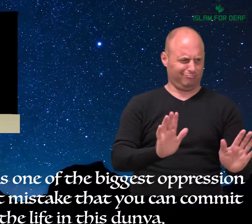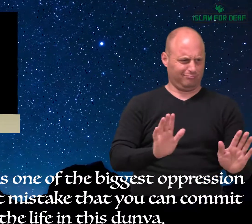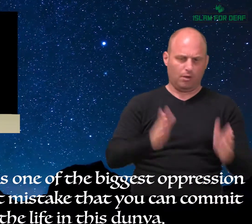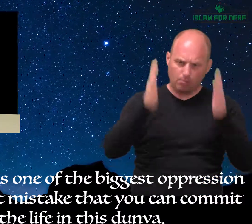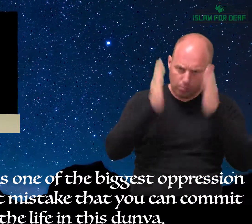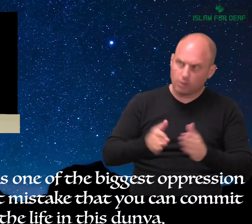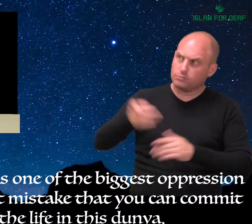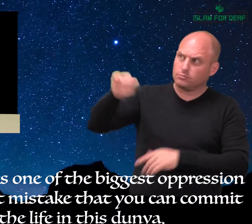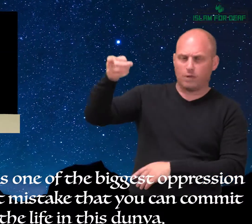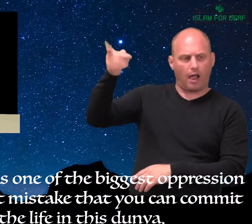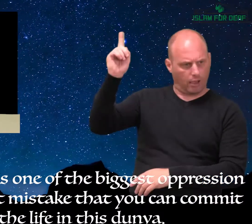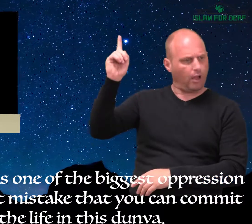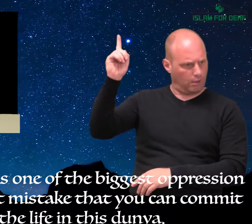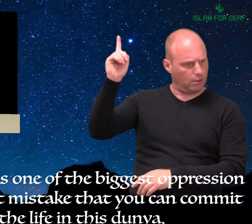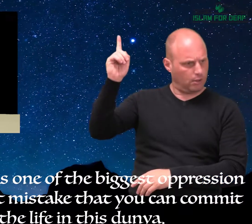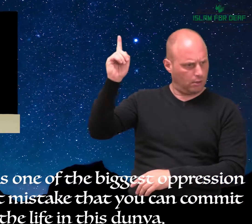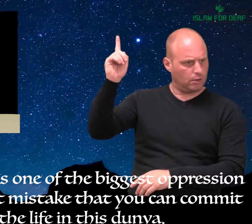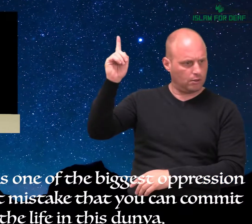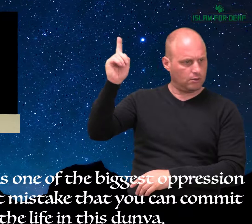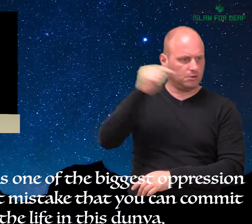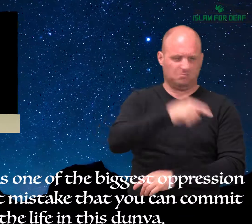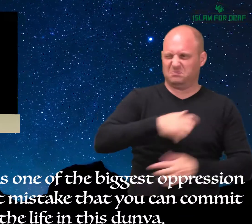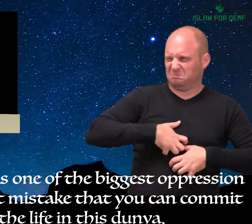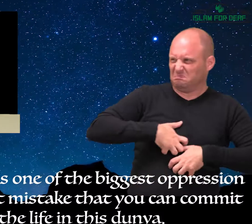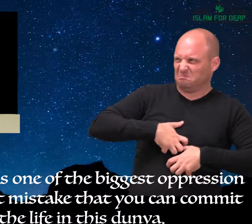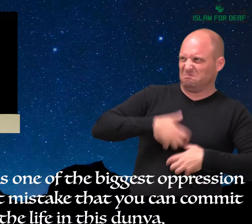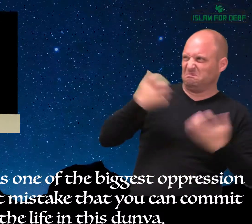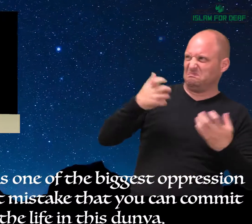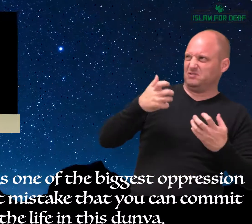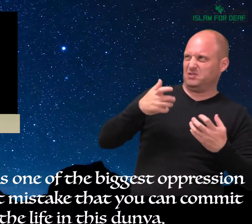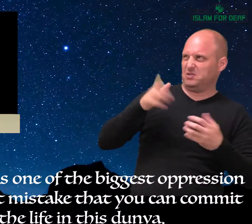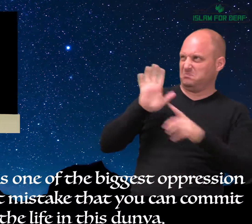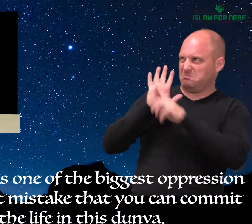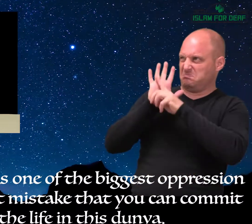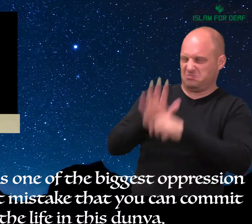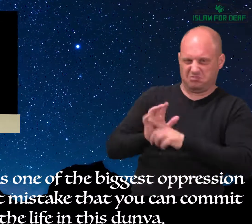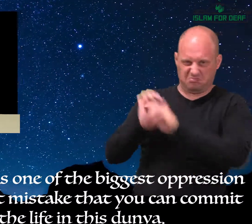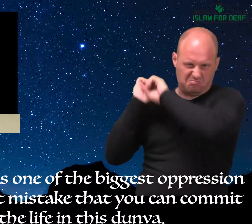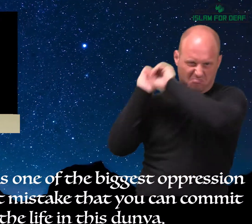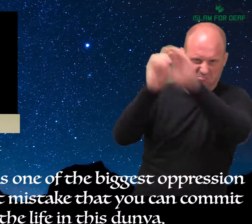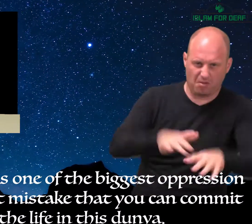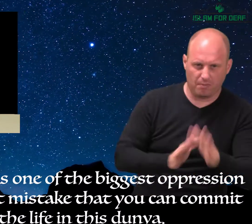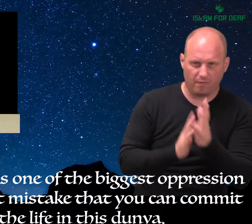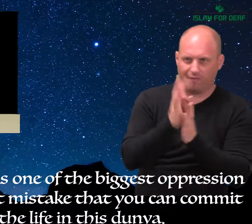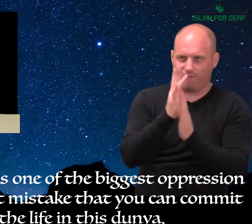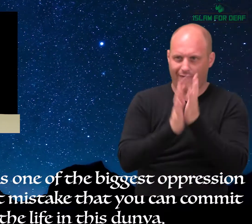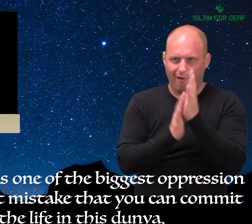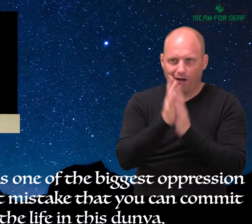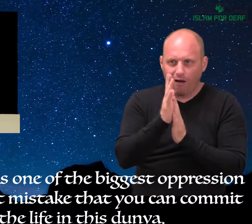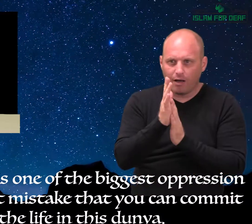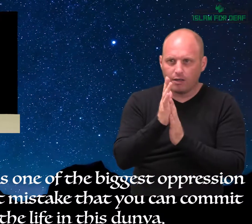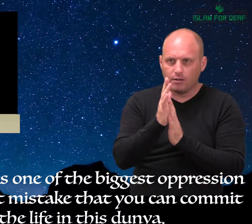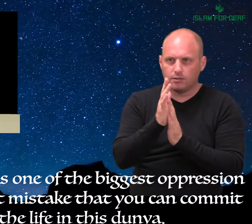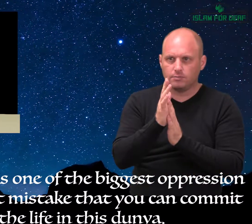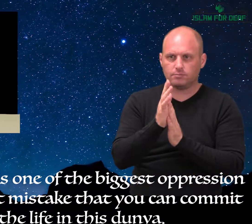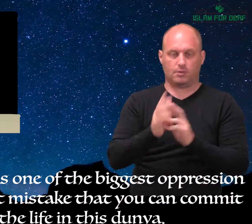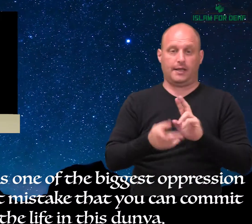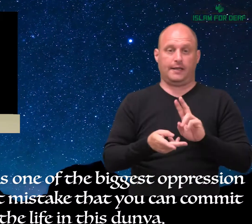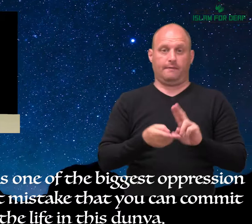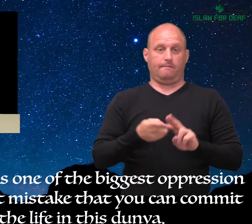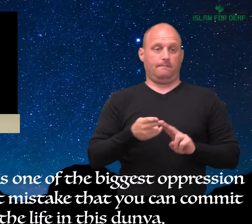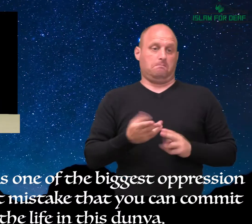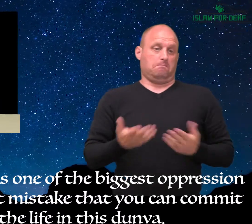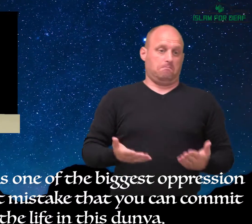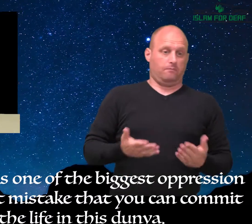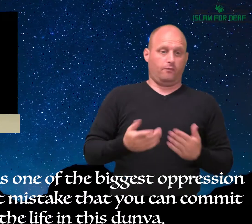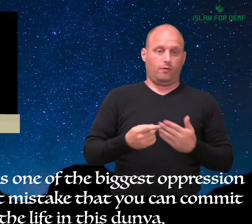oppression and one of the biggest mistakes that you can commit while living